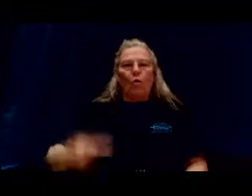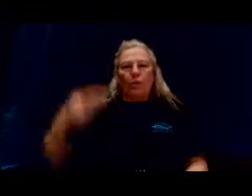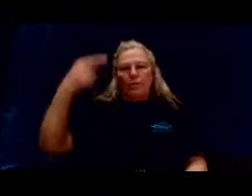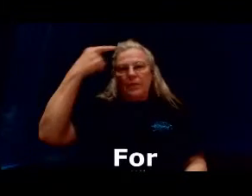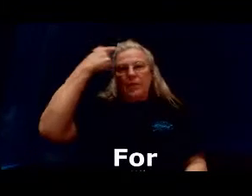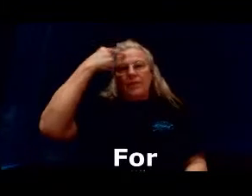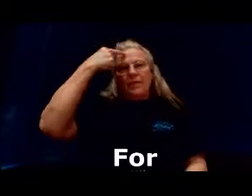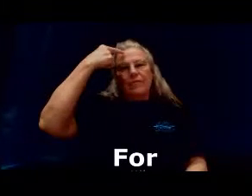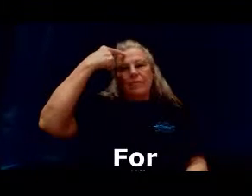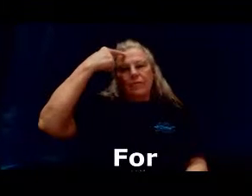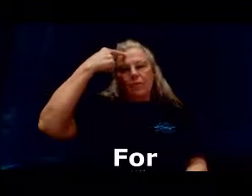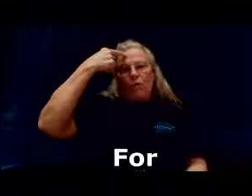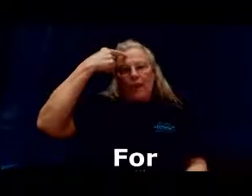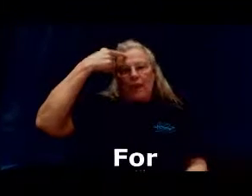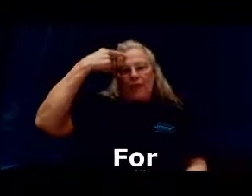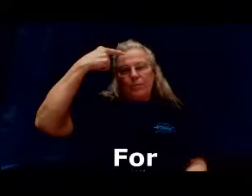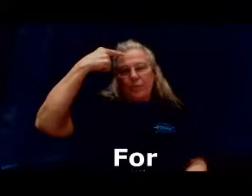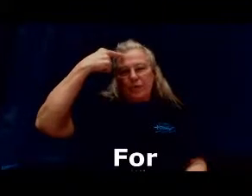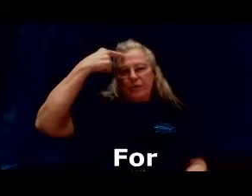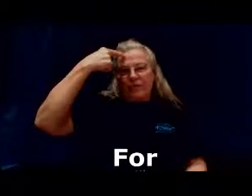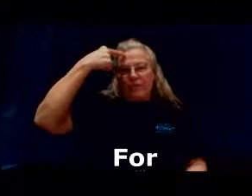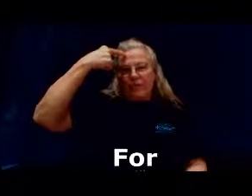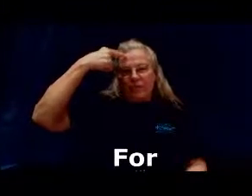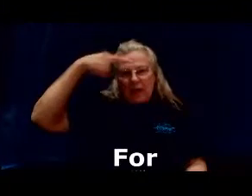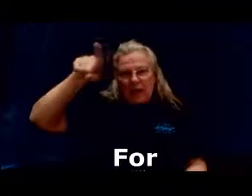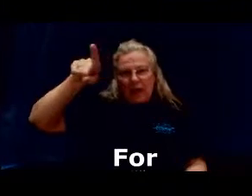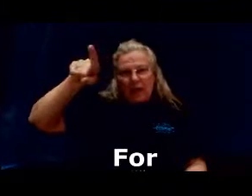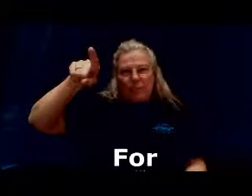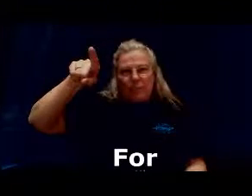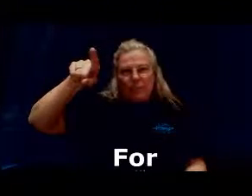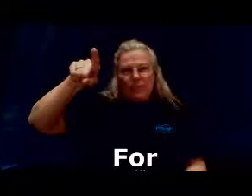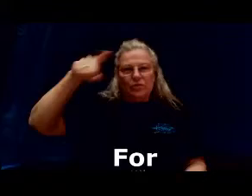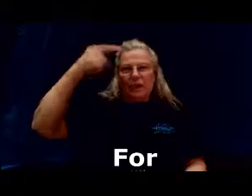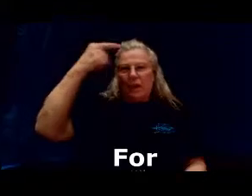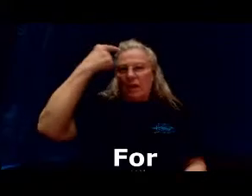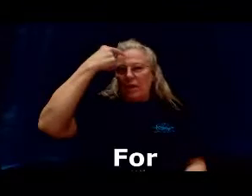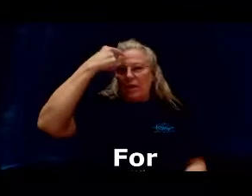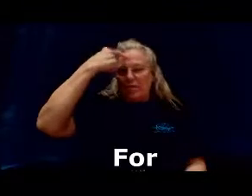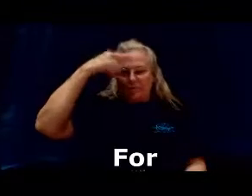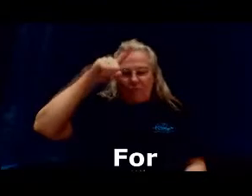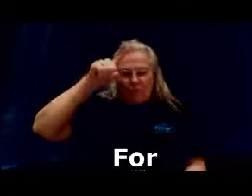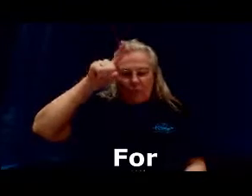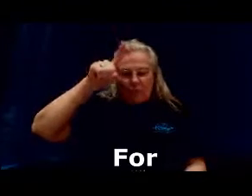4, think of your forehead, pointer finger, and pop it straight out. 4.